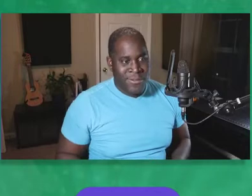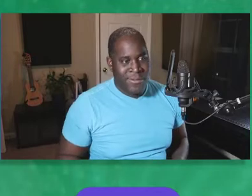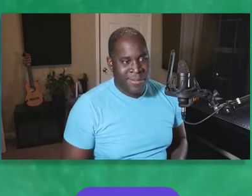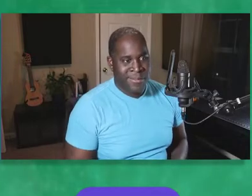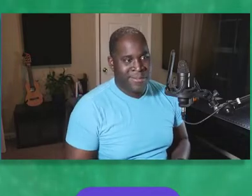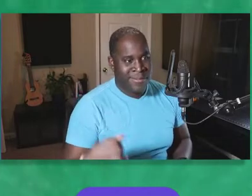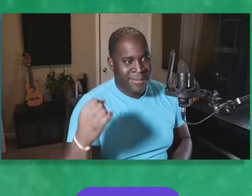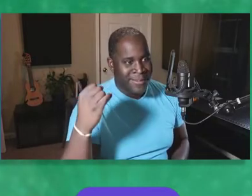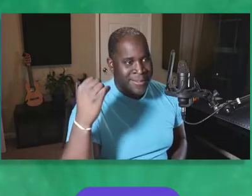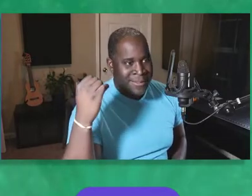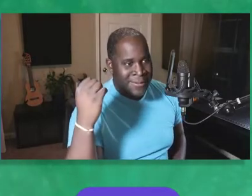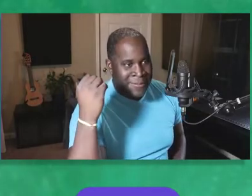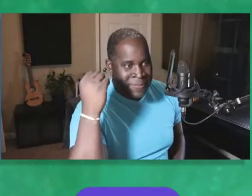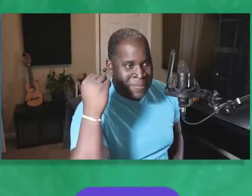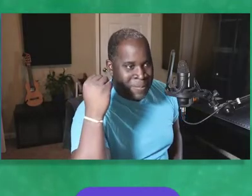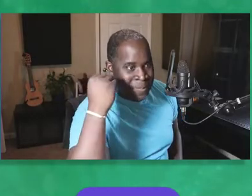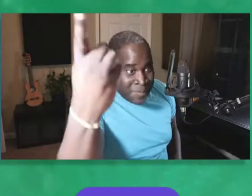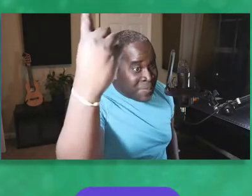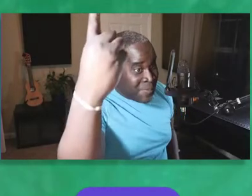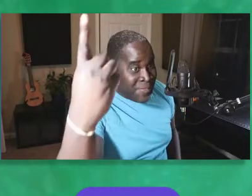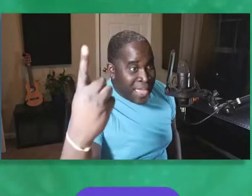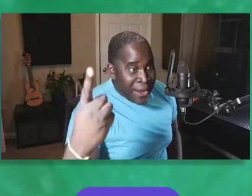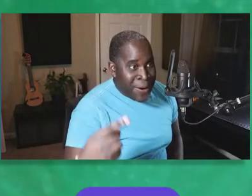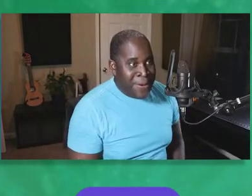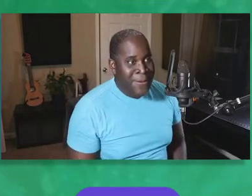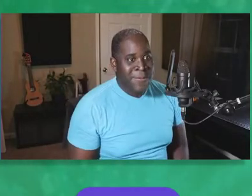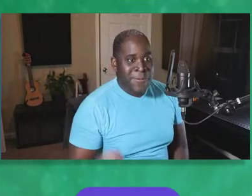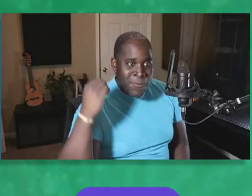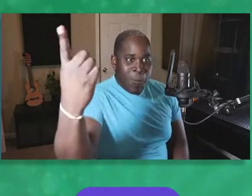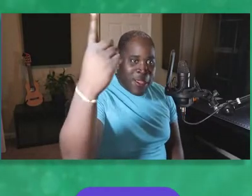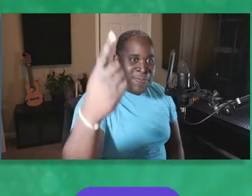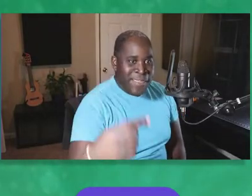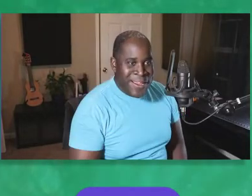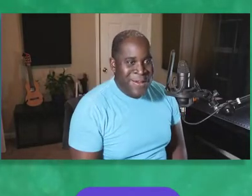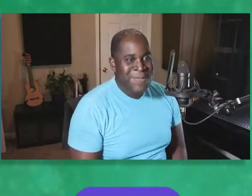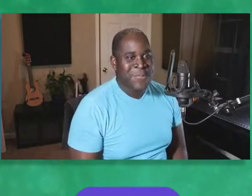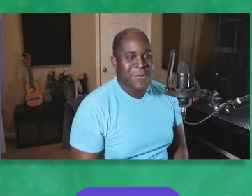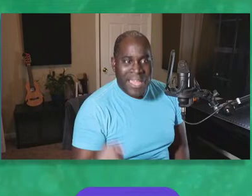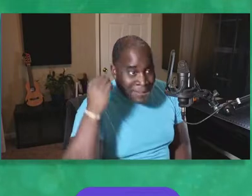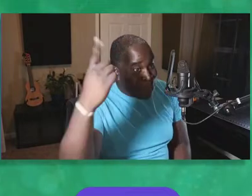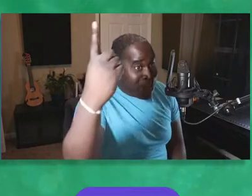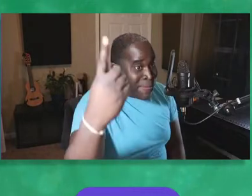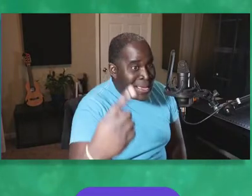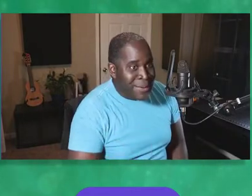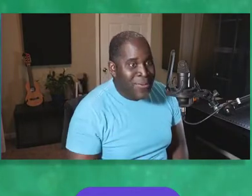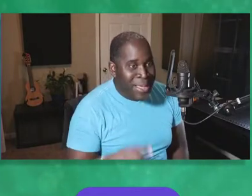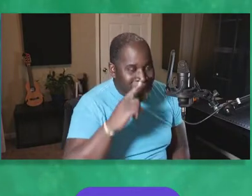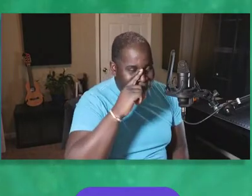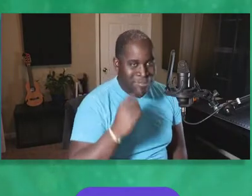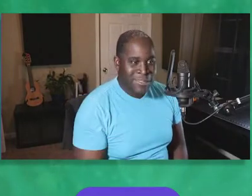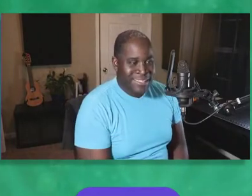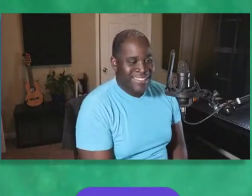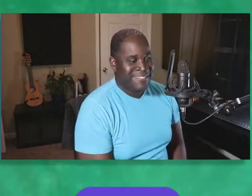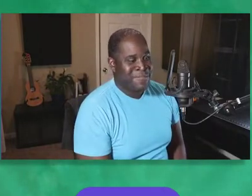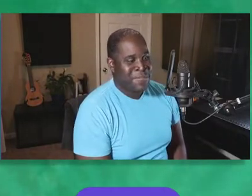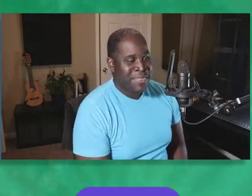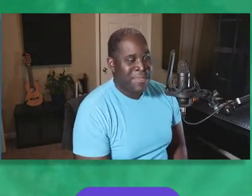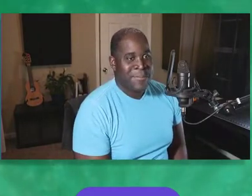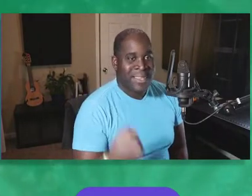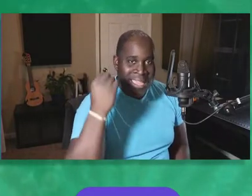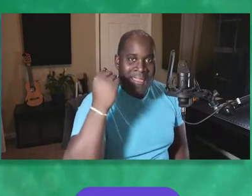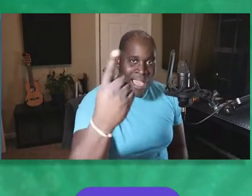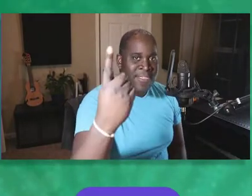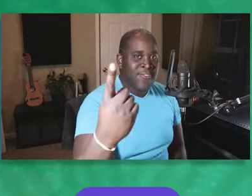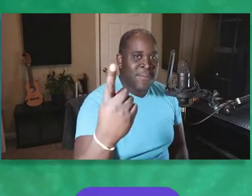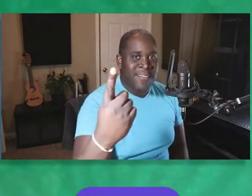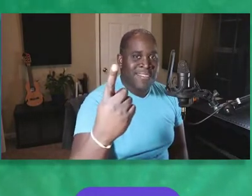breach. Gathered at our border? There? Way over there? Or like, I'm making a point.